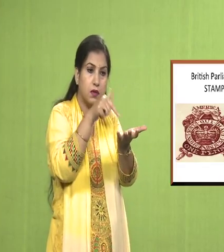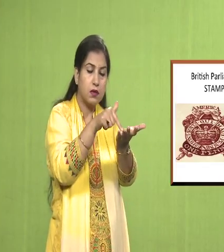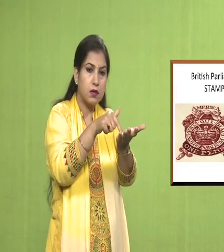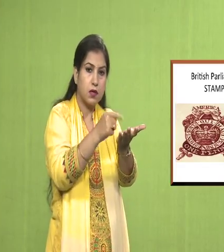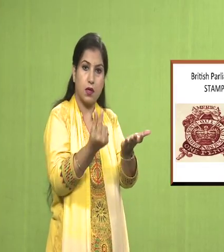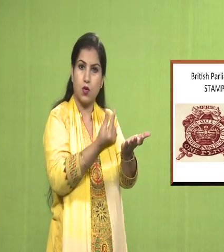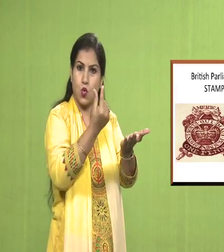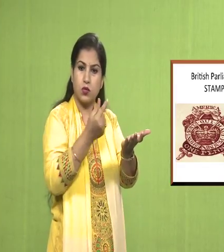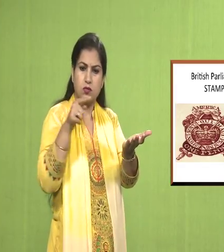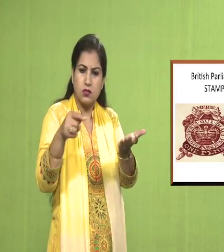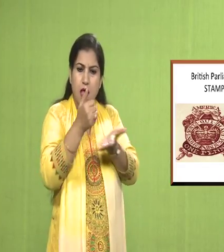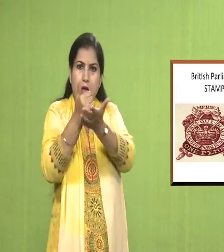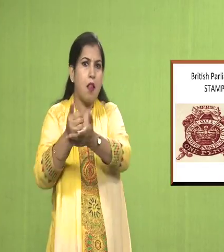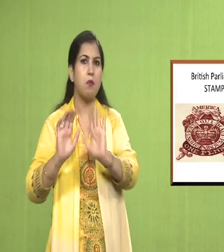not being used for their welfare.